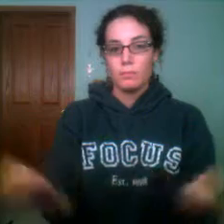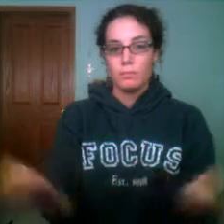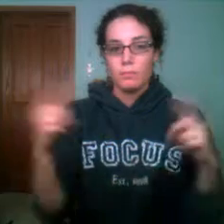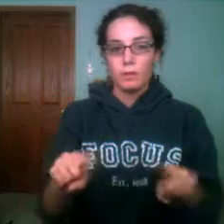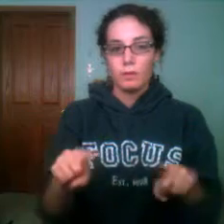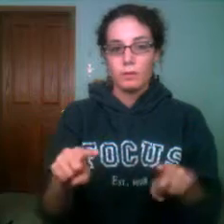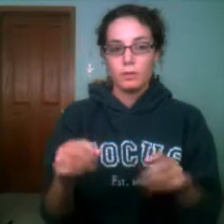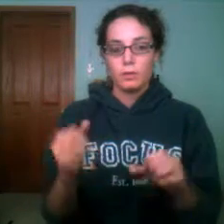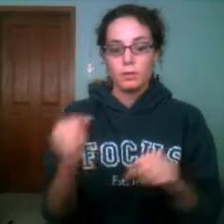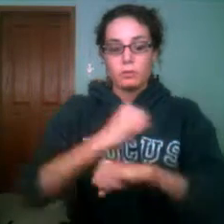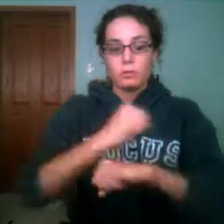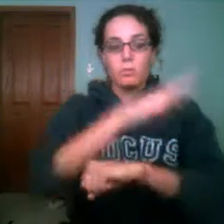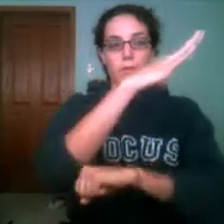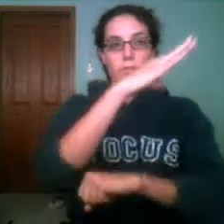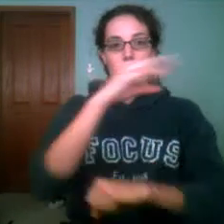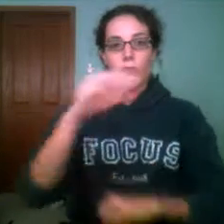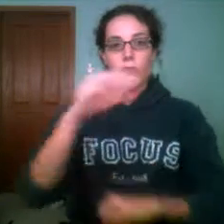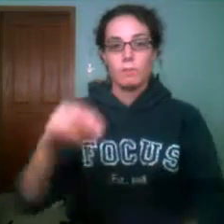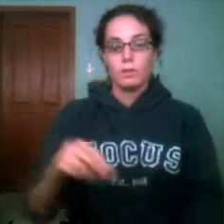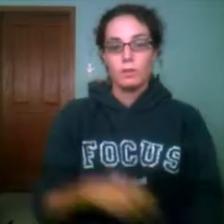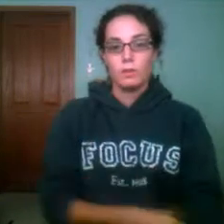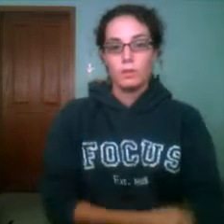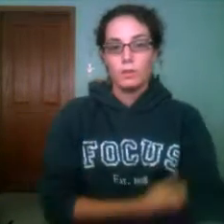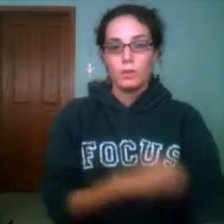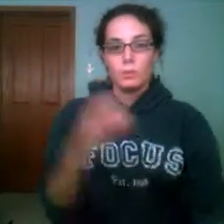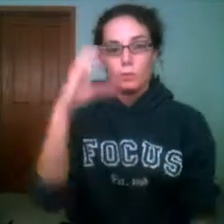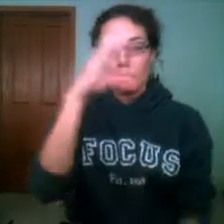are here today fishing for stickleback fish fossils.